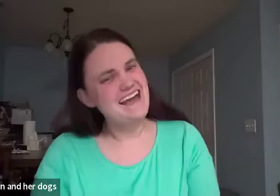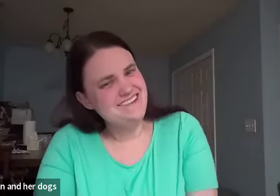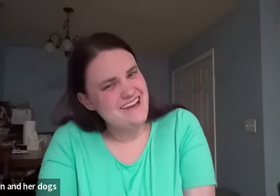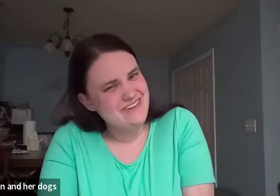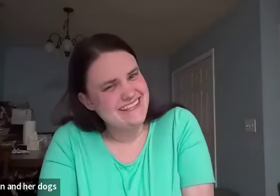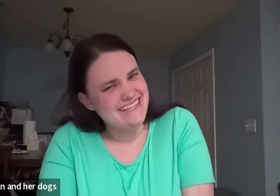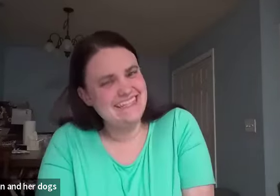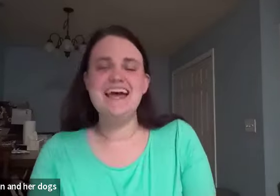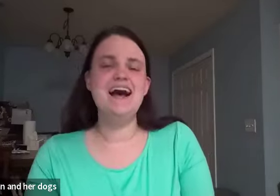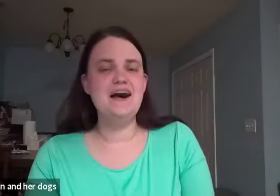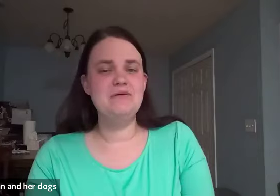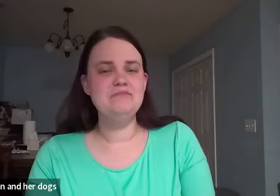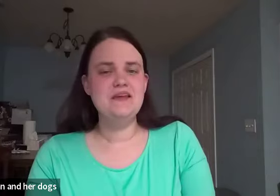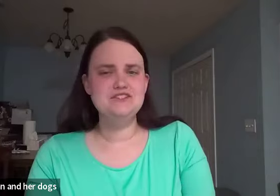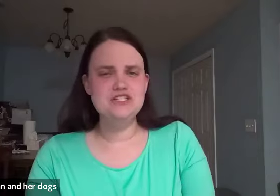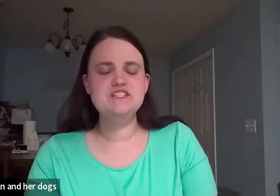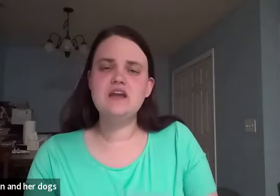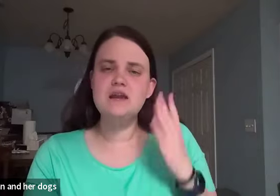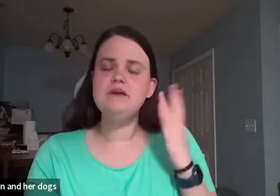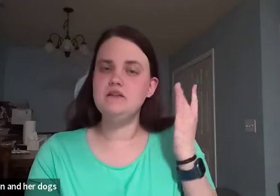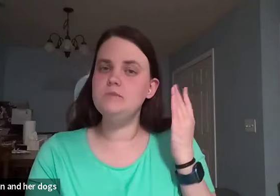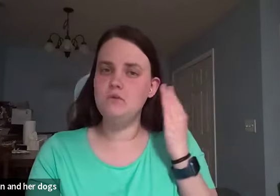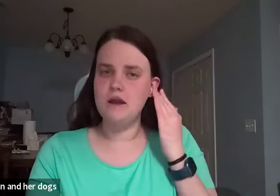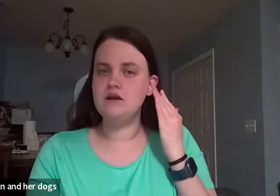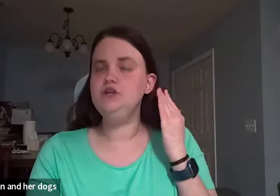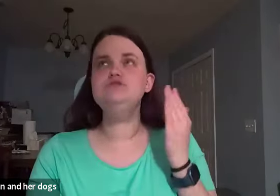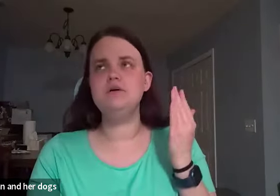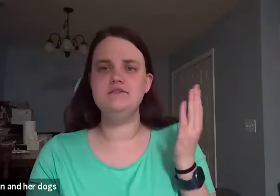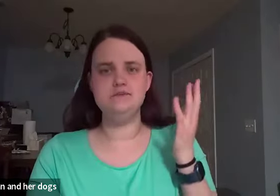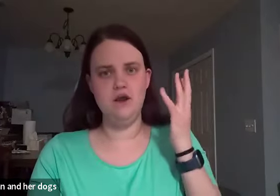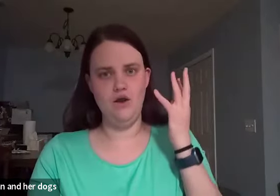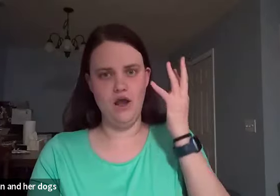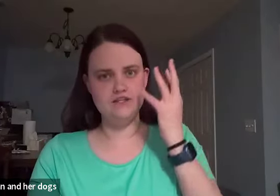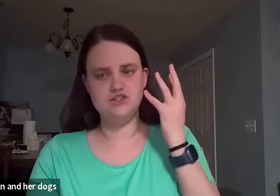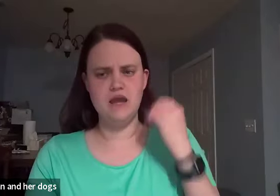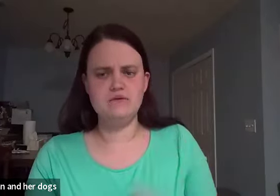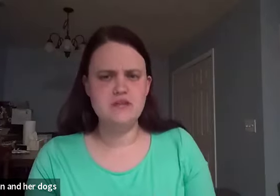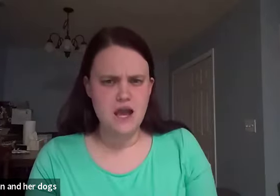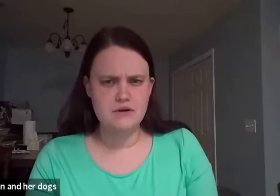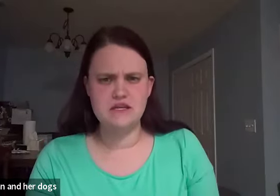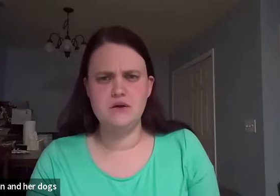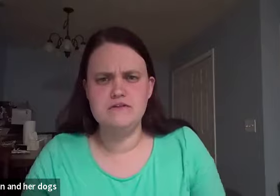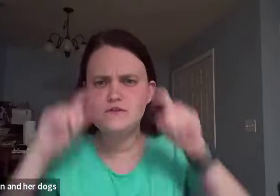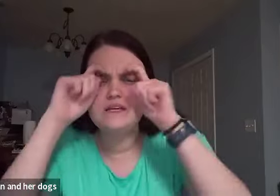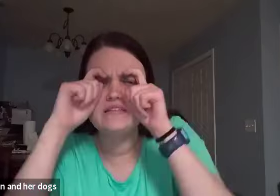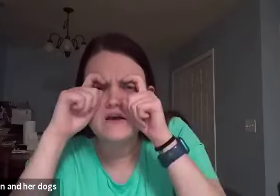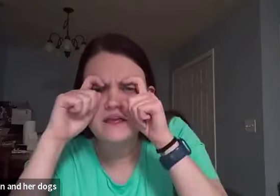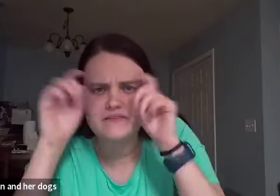I show everything. Just kind of be a little bit aware. You don't have to be as dramatic with the eyebrows, like going fully down like